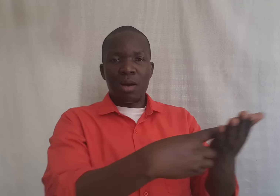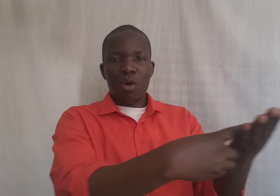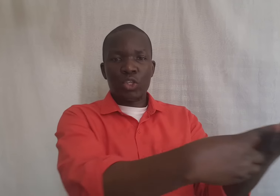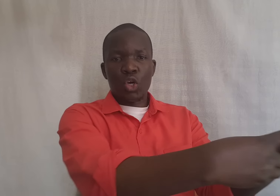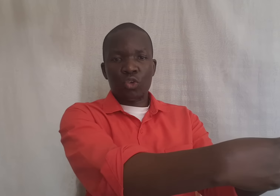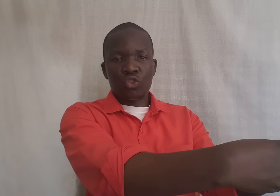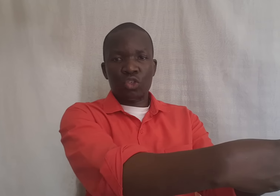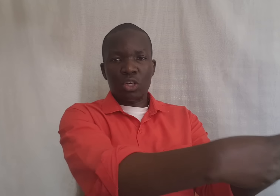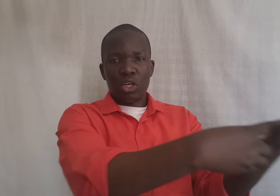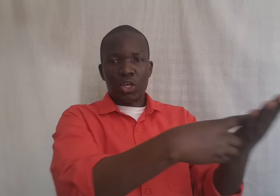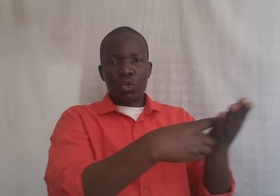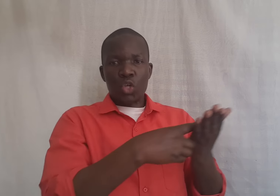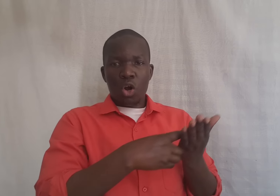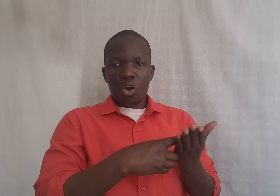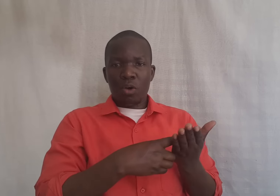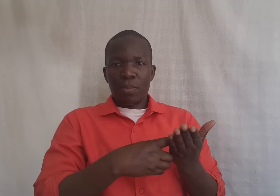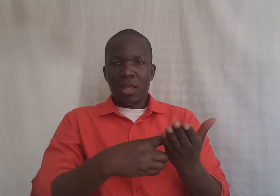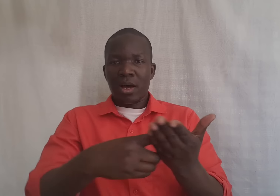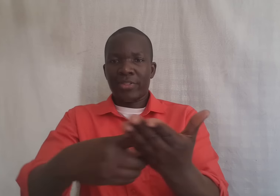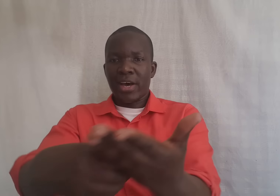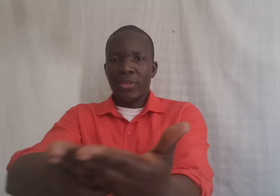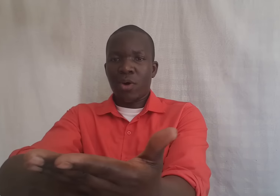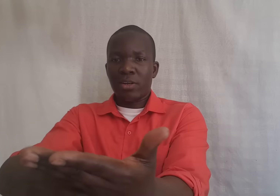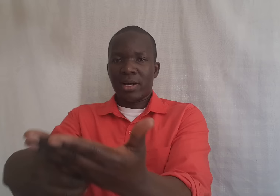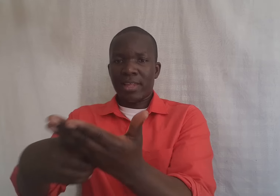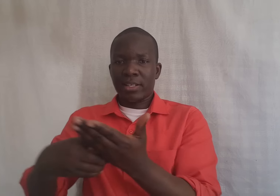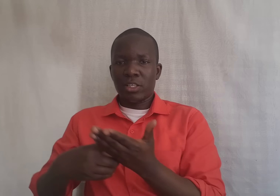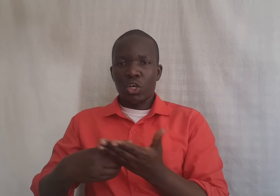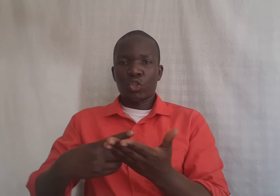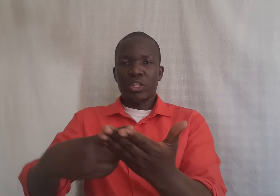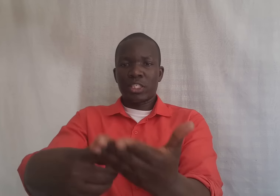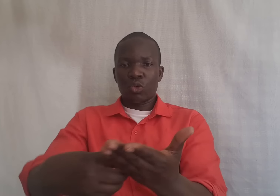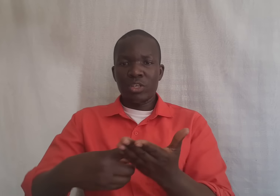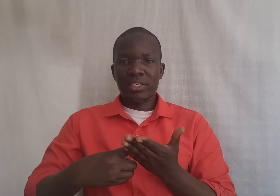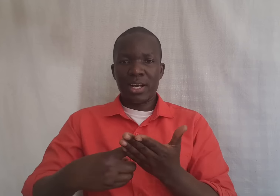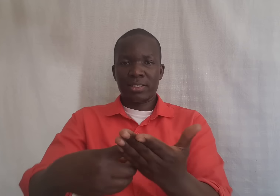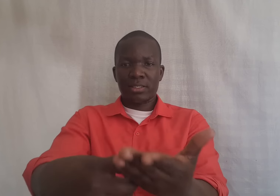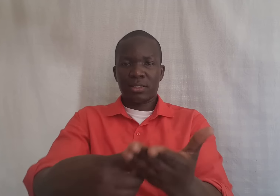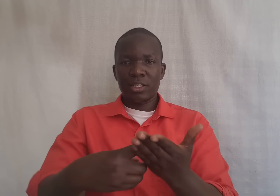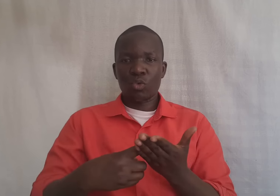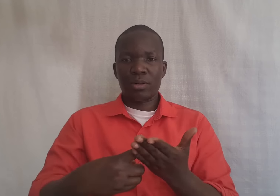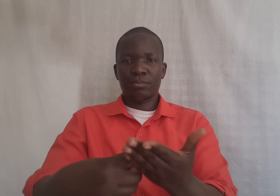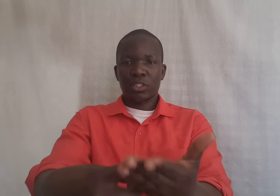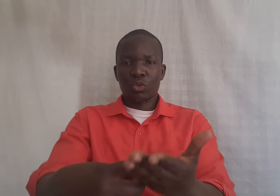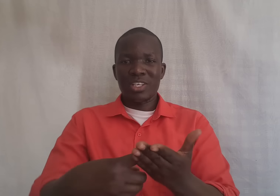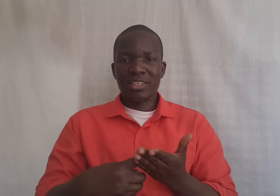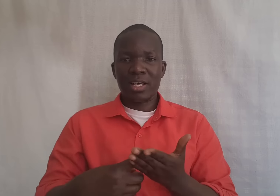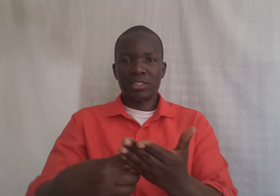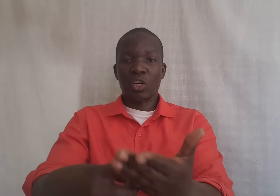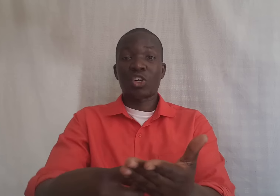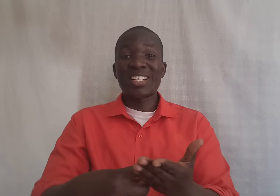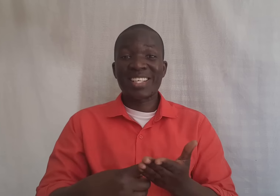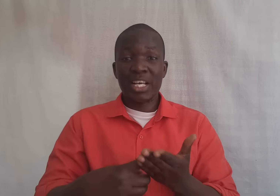someone talks, you talk, another one like that. So this is to discuss. This one, to discuss or